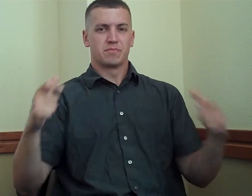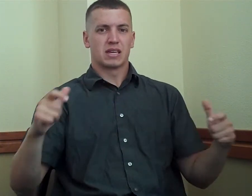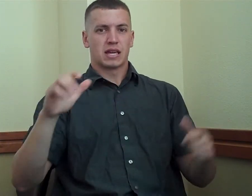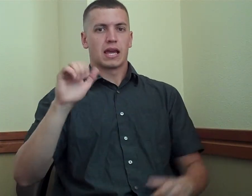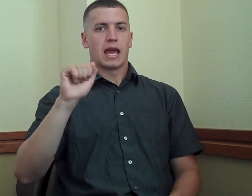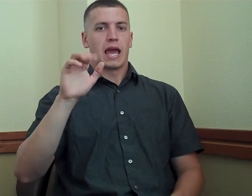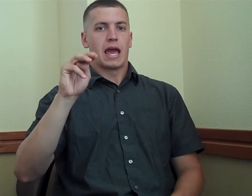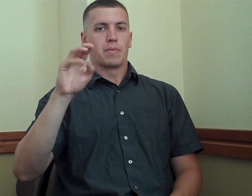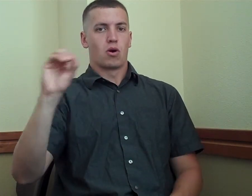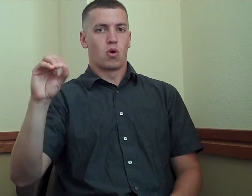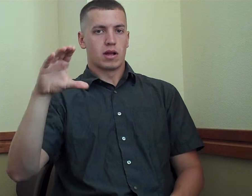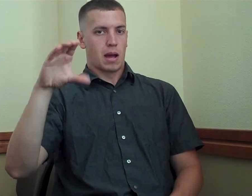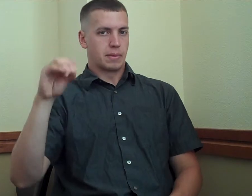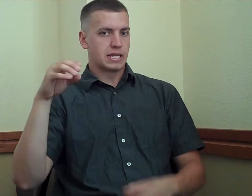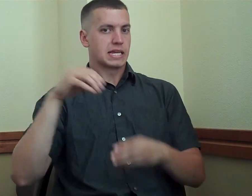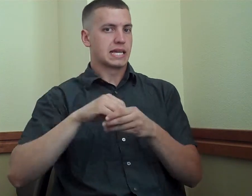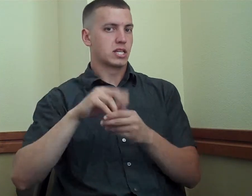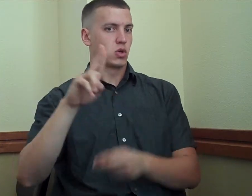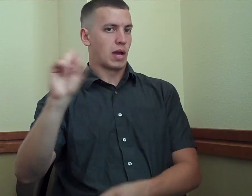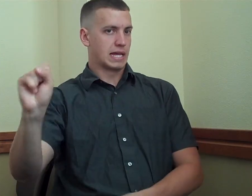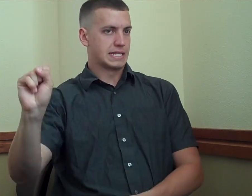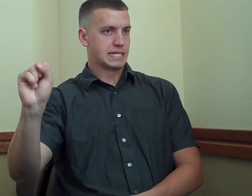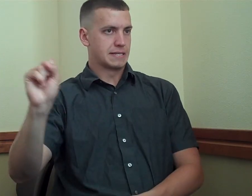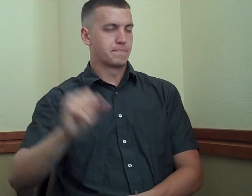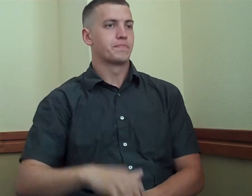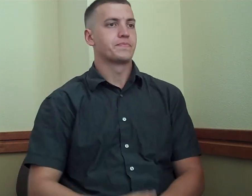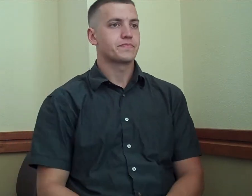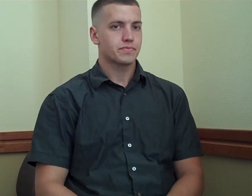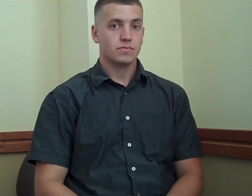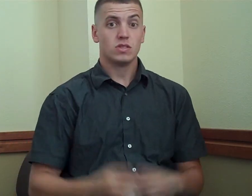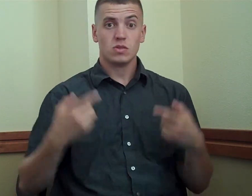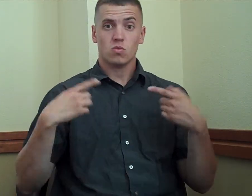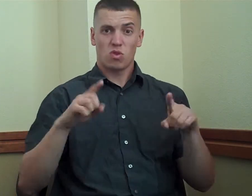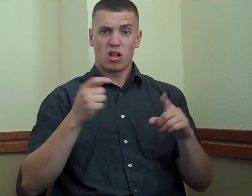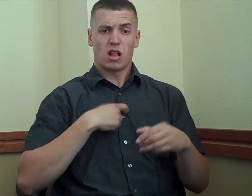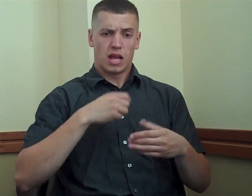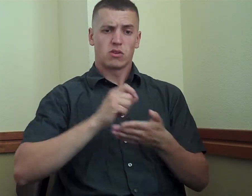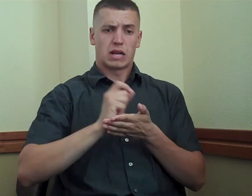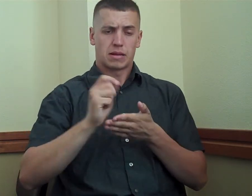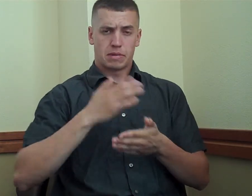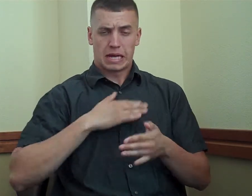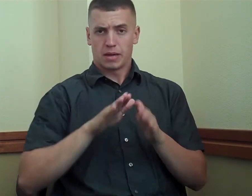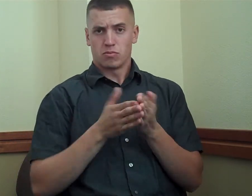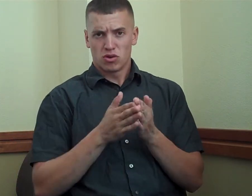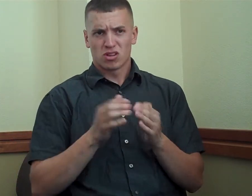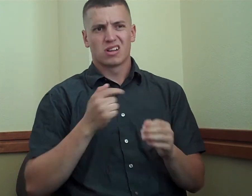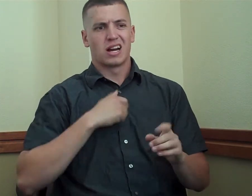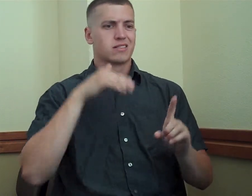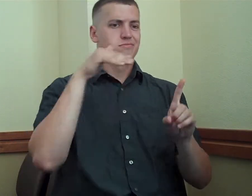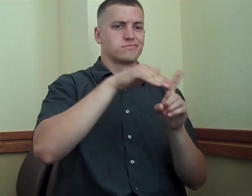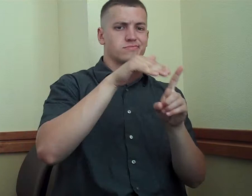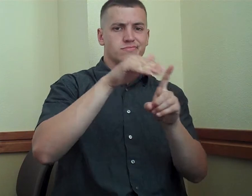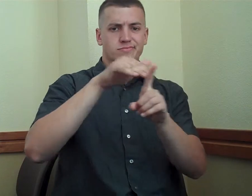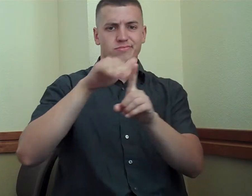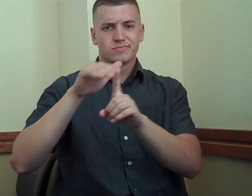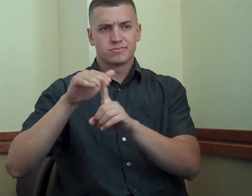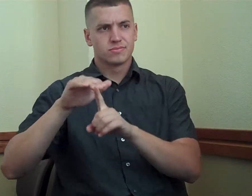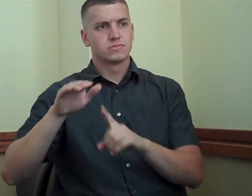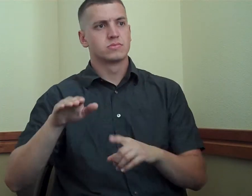And while I was making the book, I contacted all the producers of the products because I wanted them to send me the real samples and the real